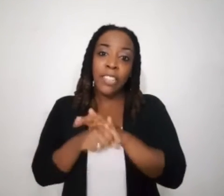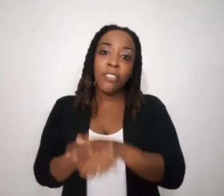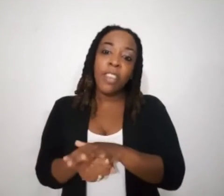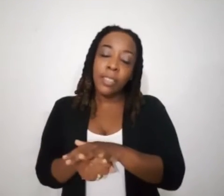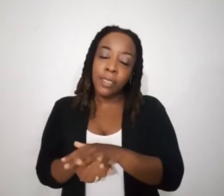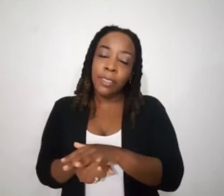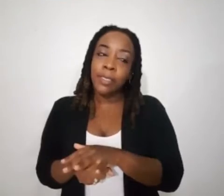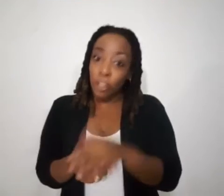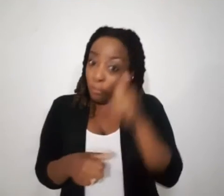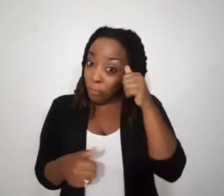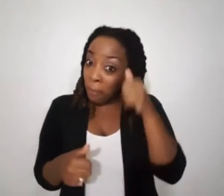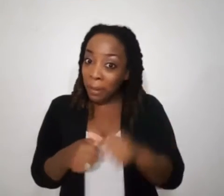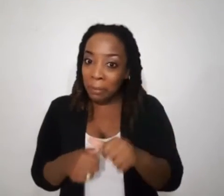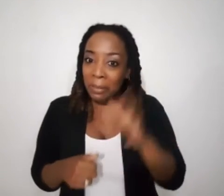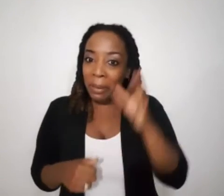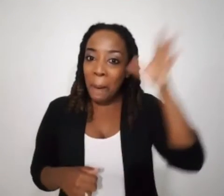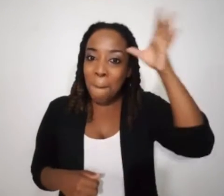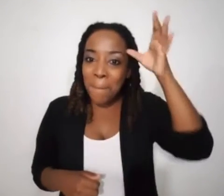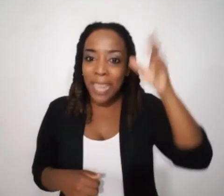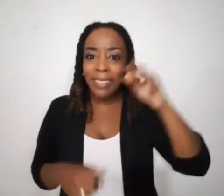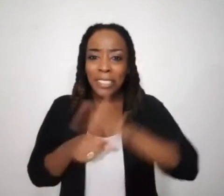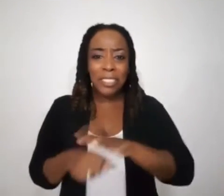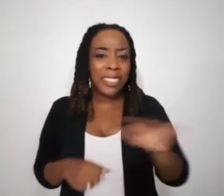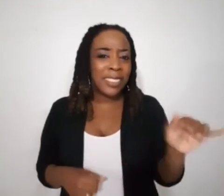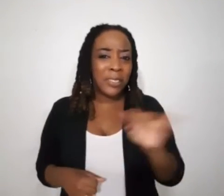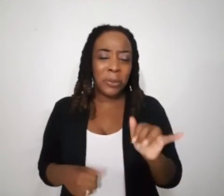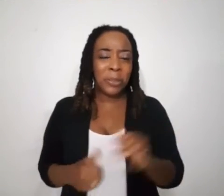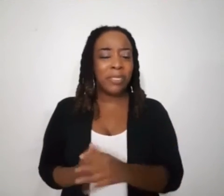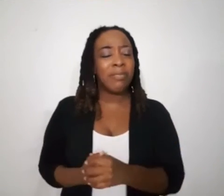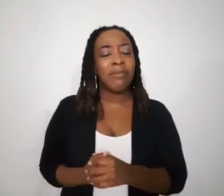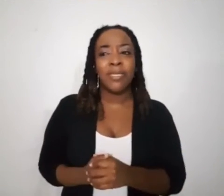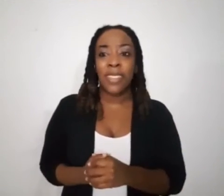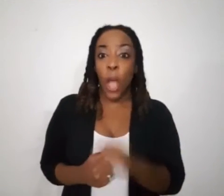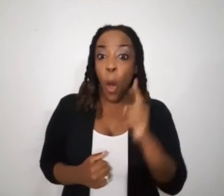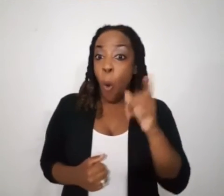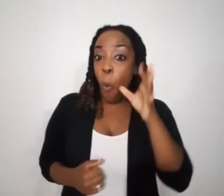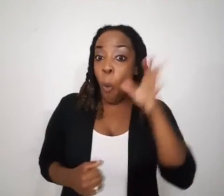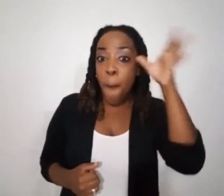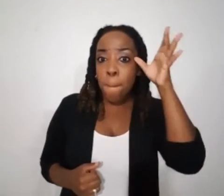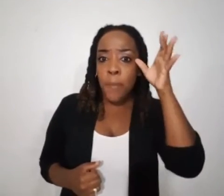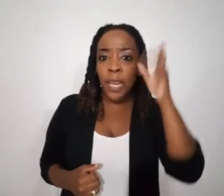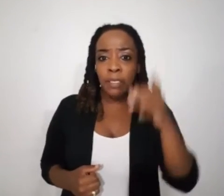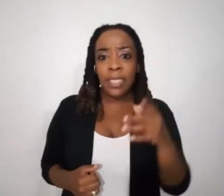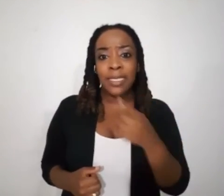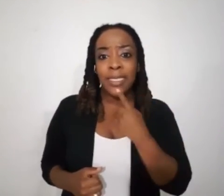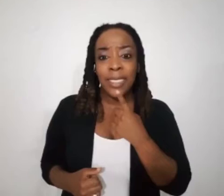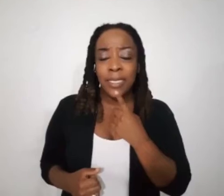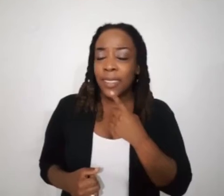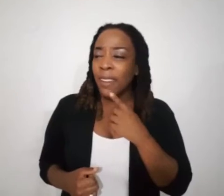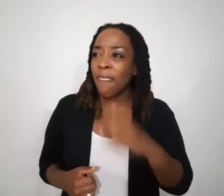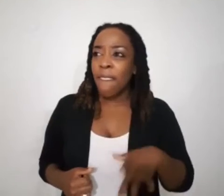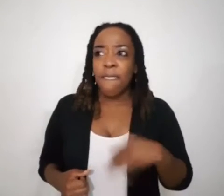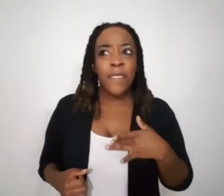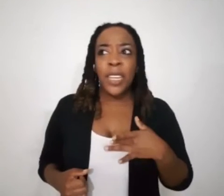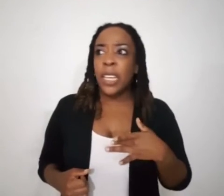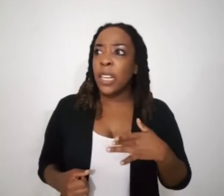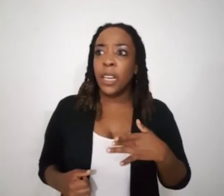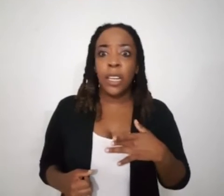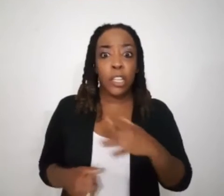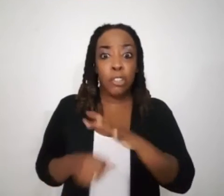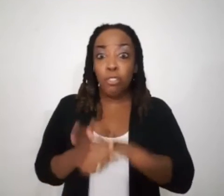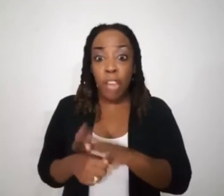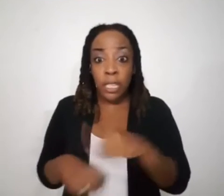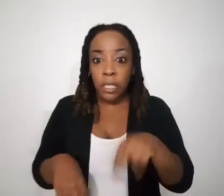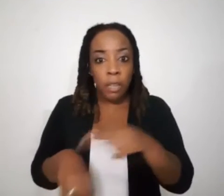one parent says, I feel extra stressed being a parent of a child with a disability. What should I